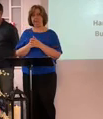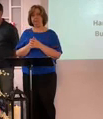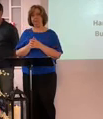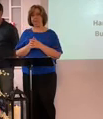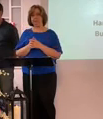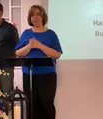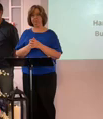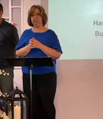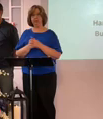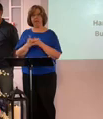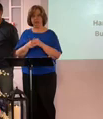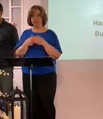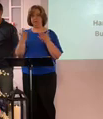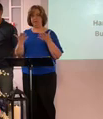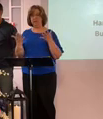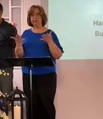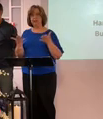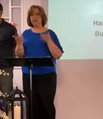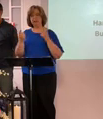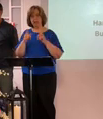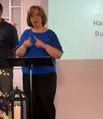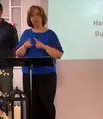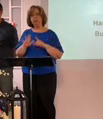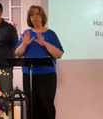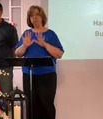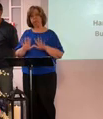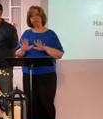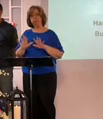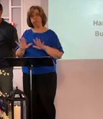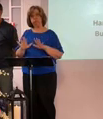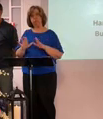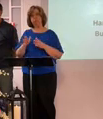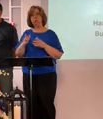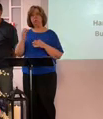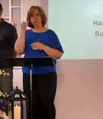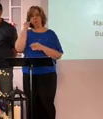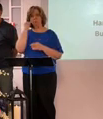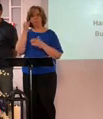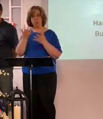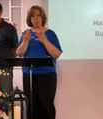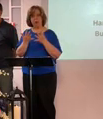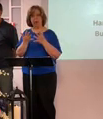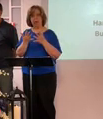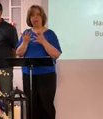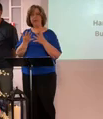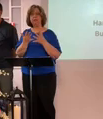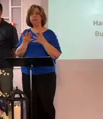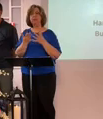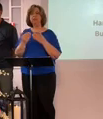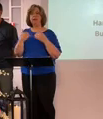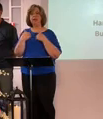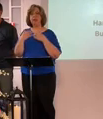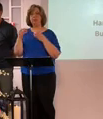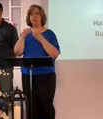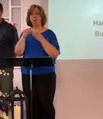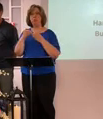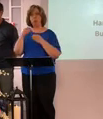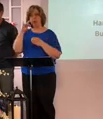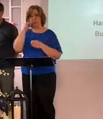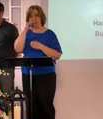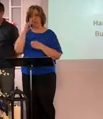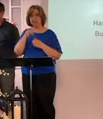that, everything had settled. We were supposed to wait to try to have more kids. We waited a little bit. Well,